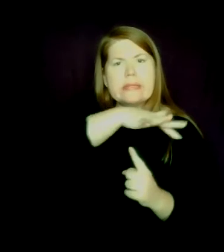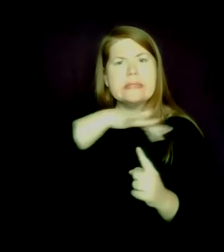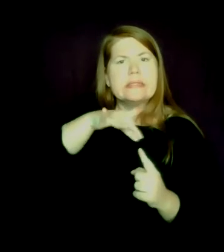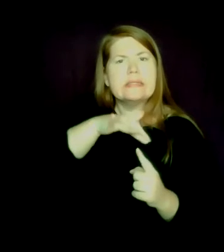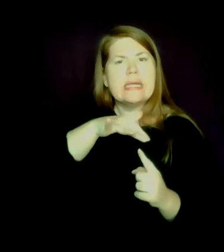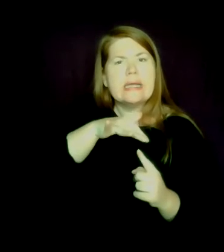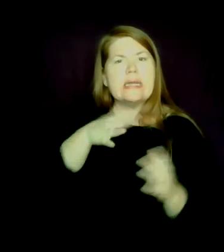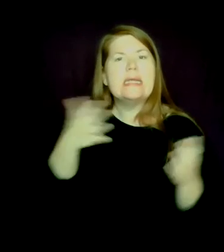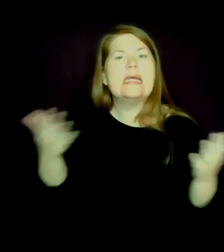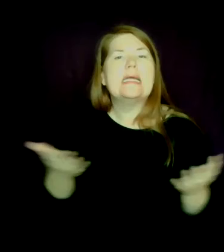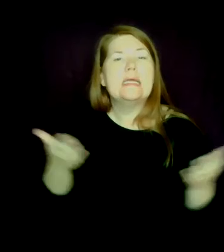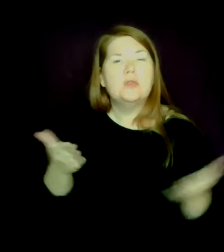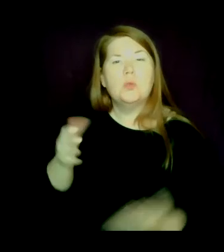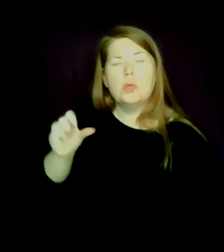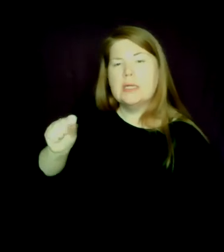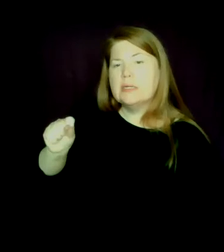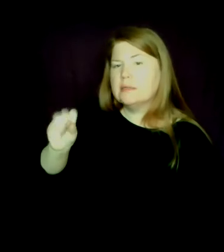is the setting in the story?